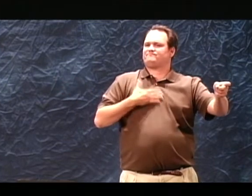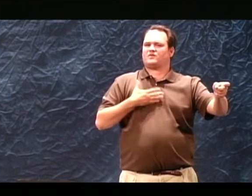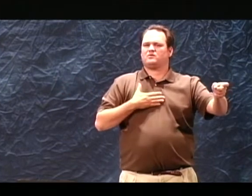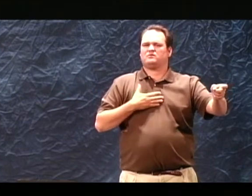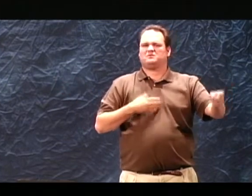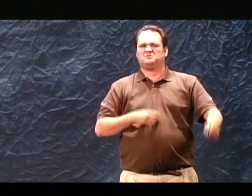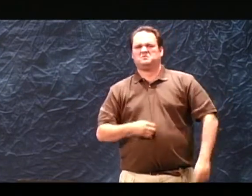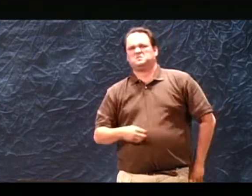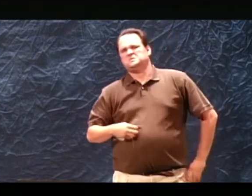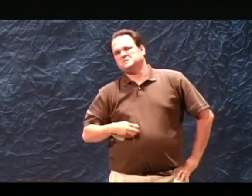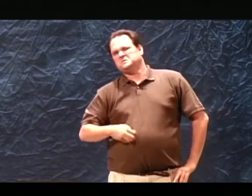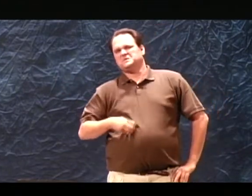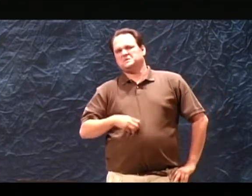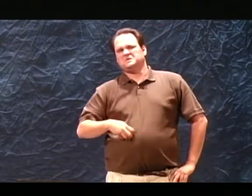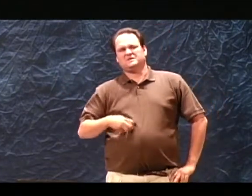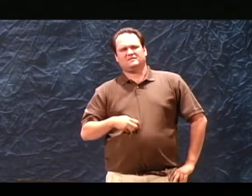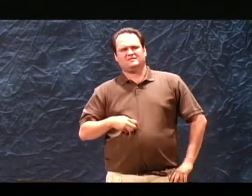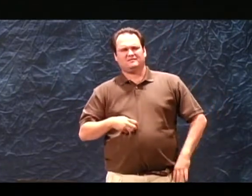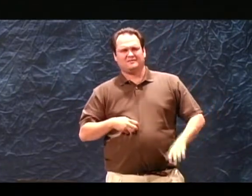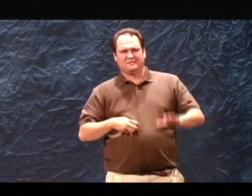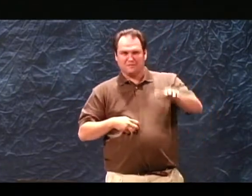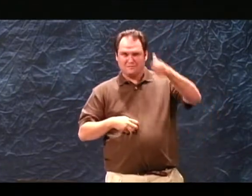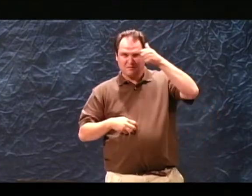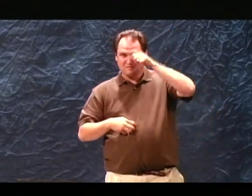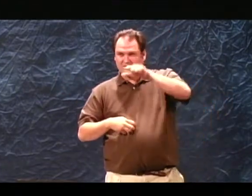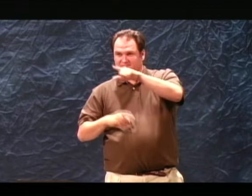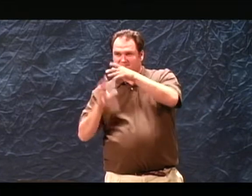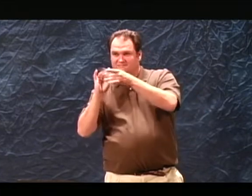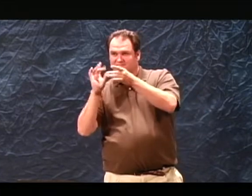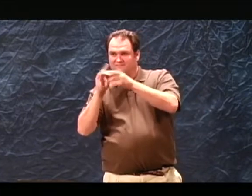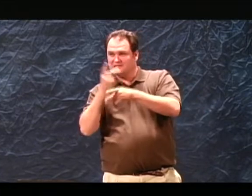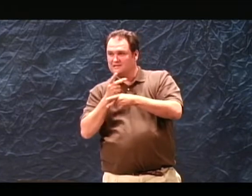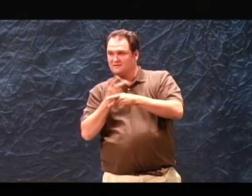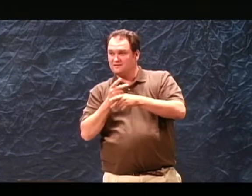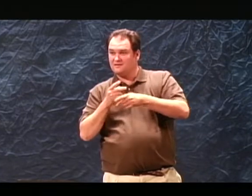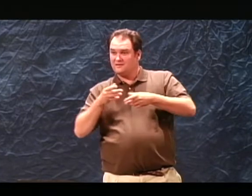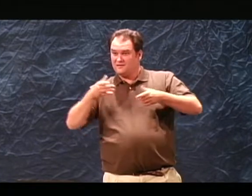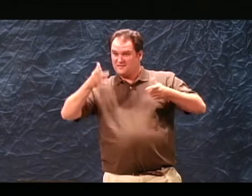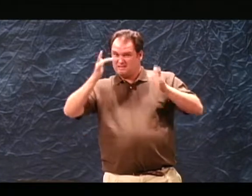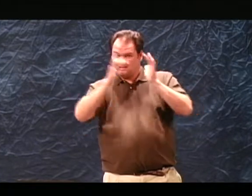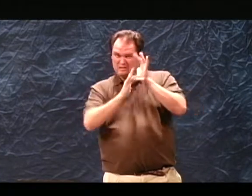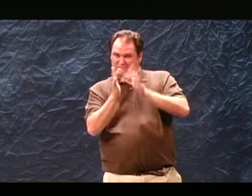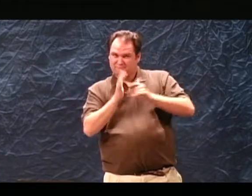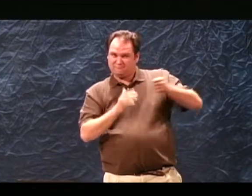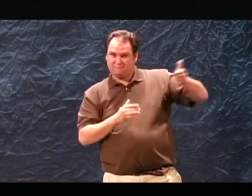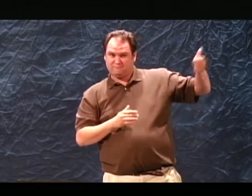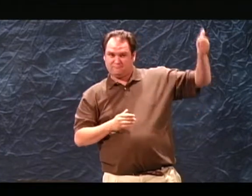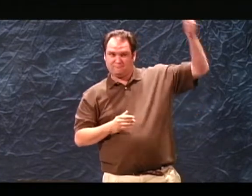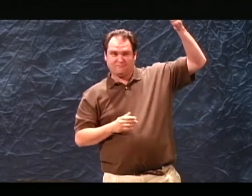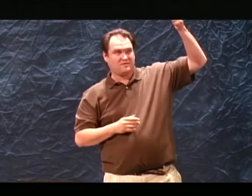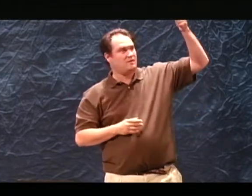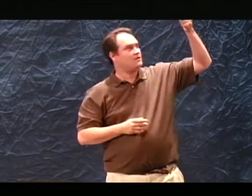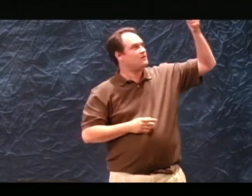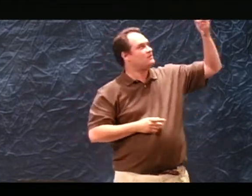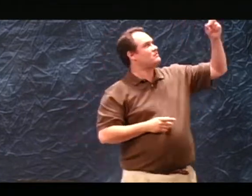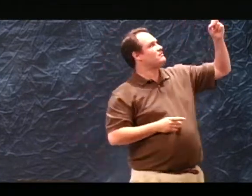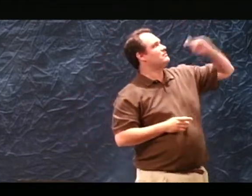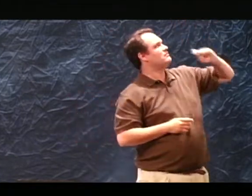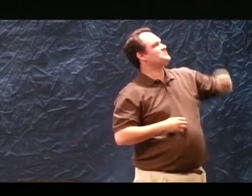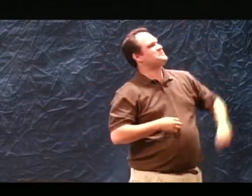god to the church and we should not complain of what god has given to us remember what